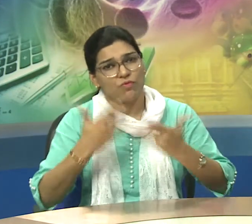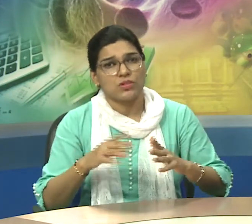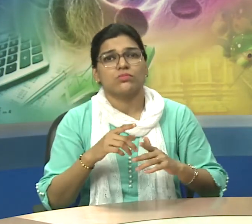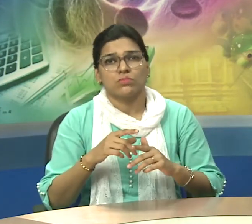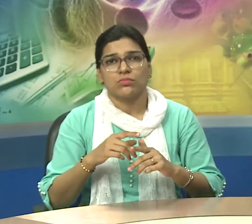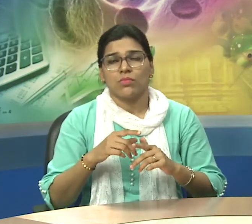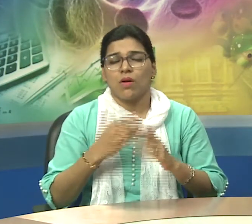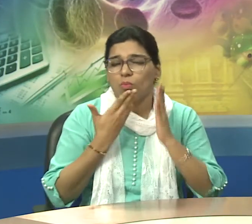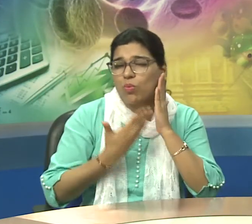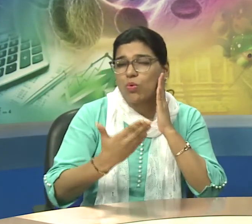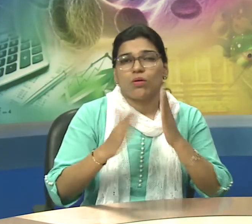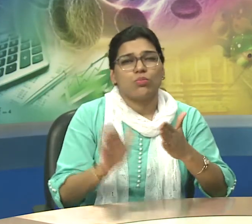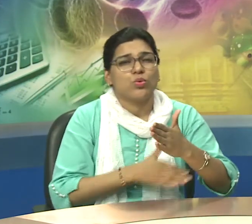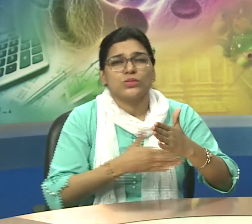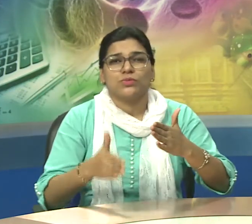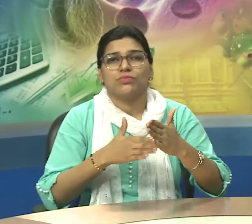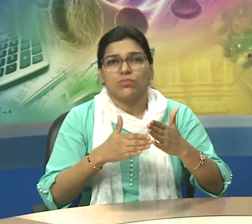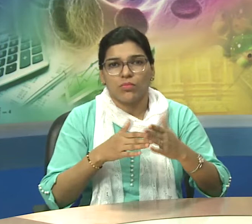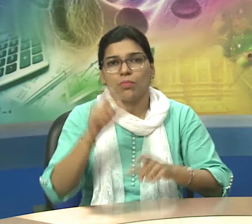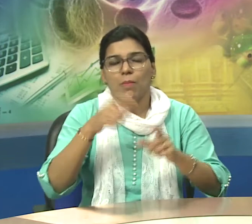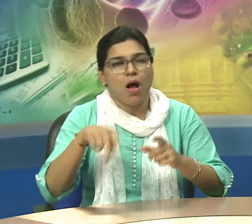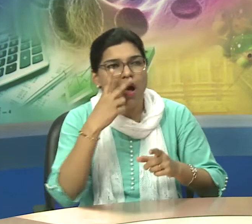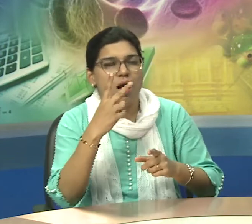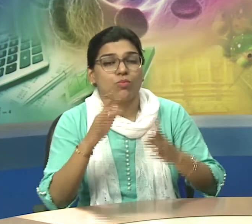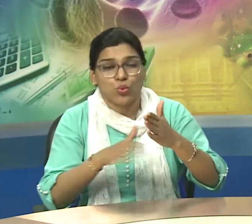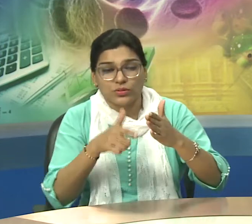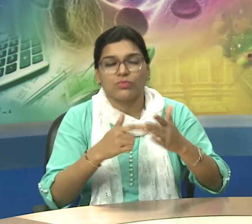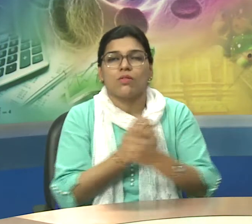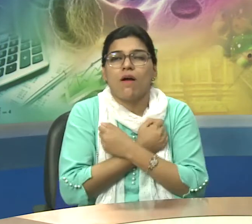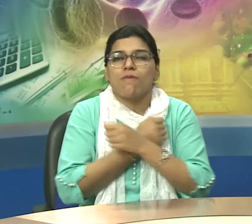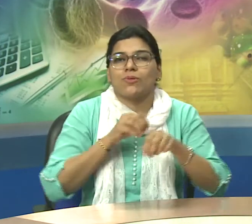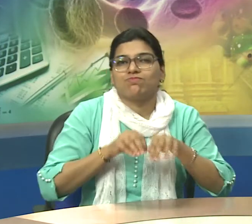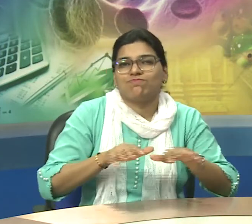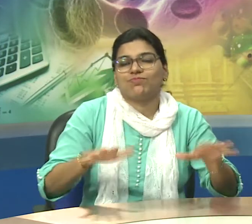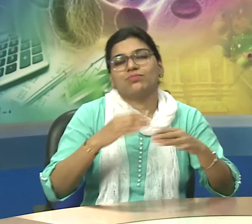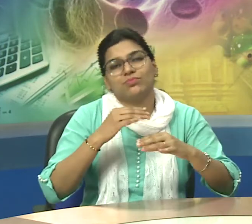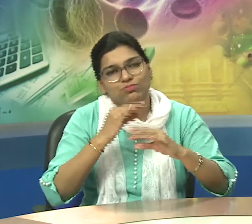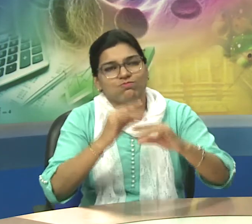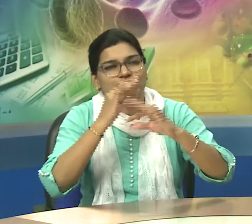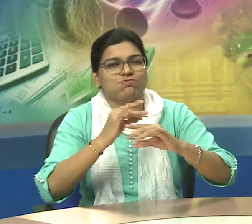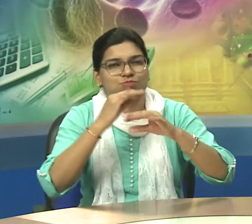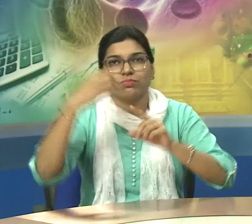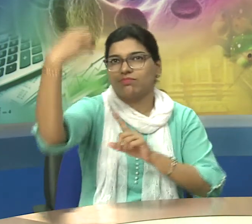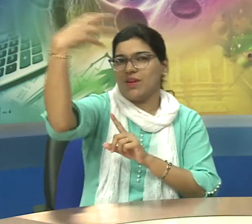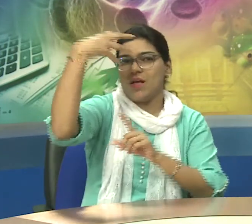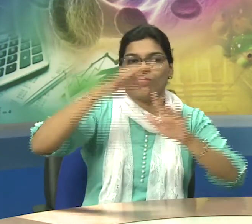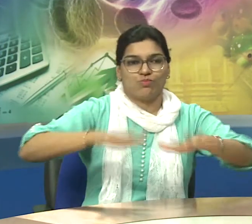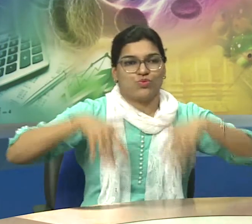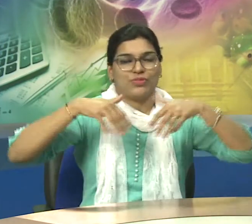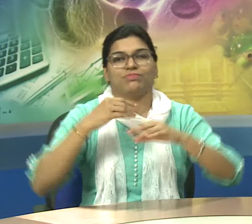the limelight and was hugely appreciated